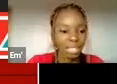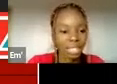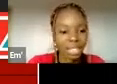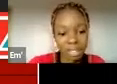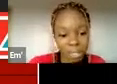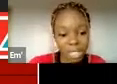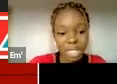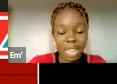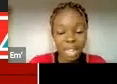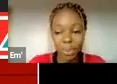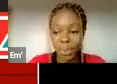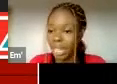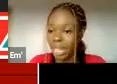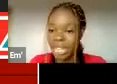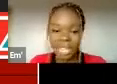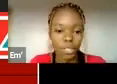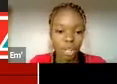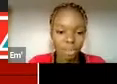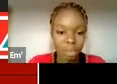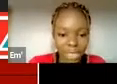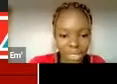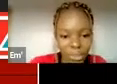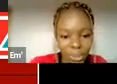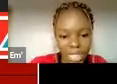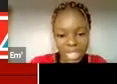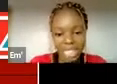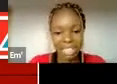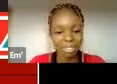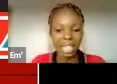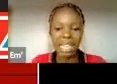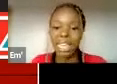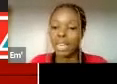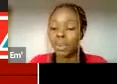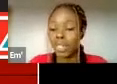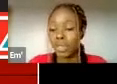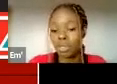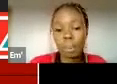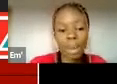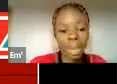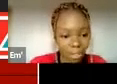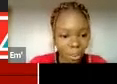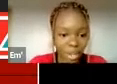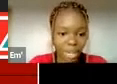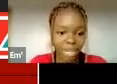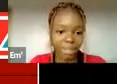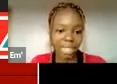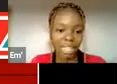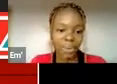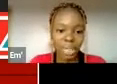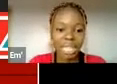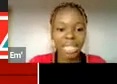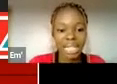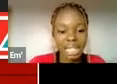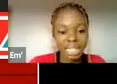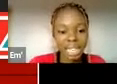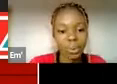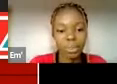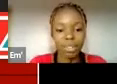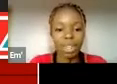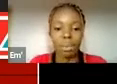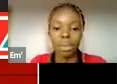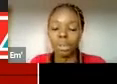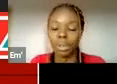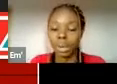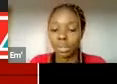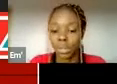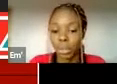and appreciate the effort and hard work that you have put into this endeavor. And we wish to inform everyone that all the results are also